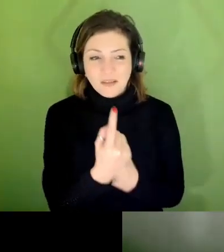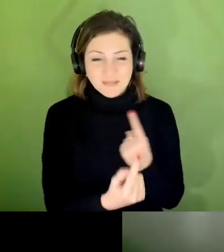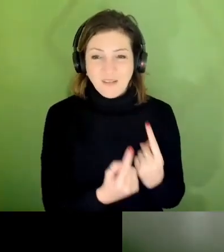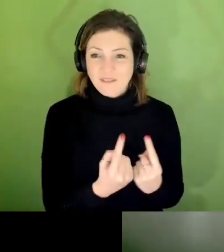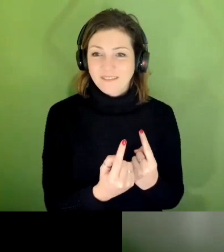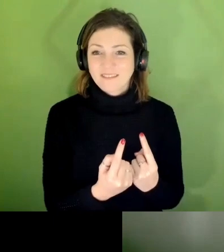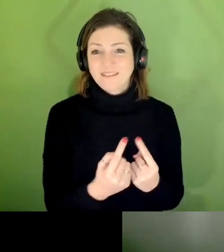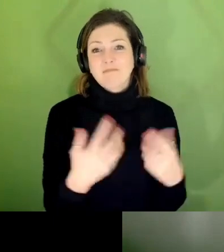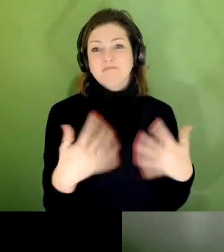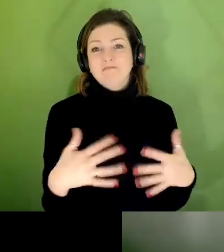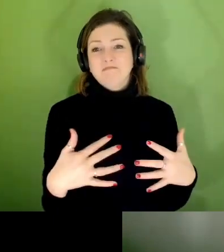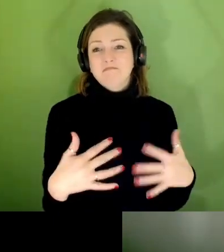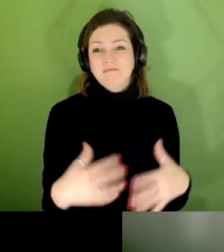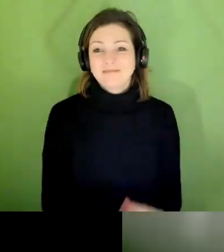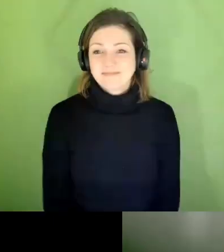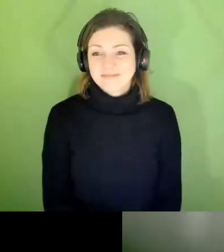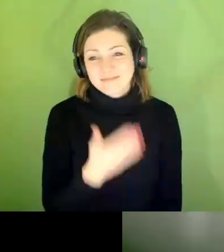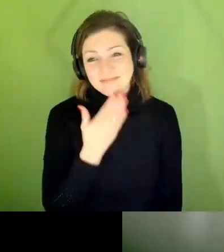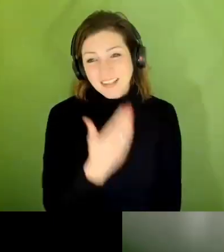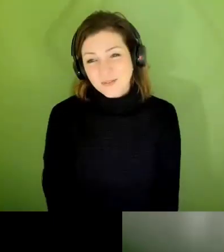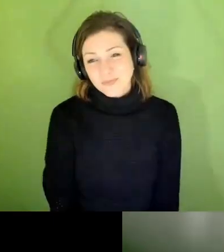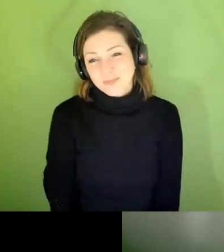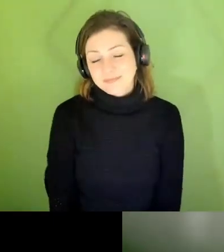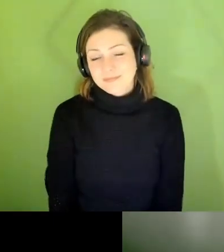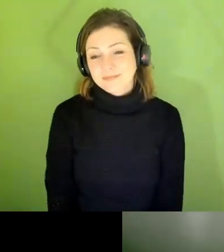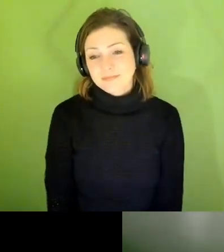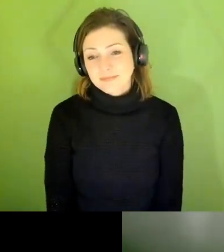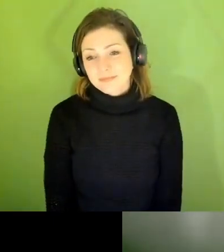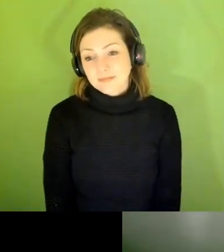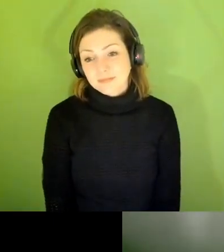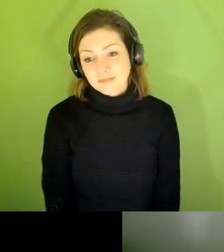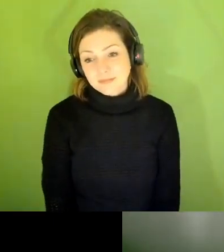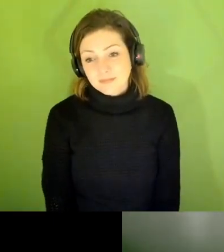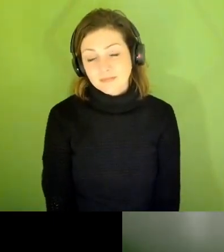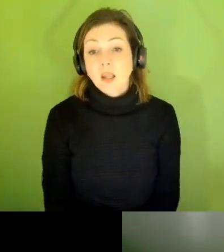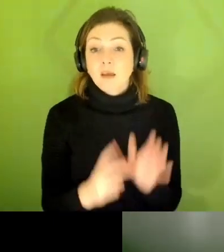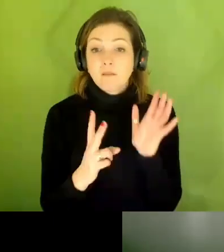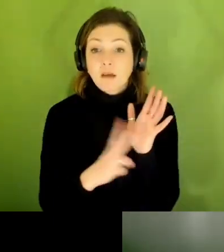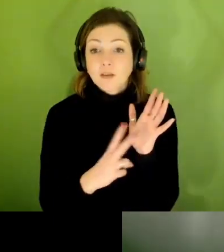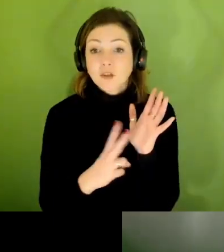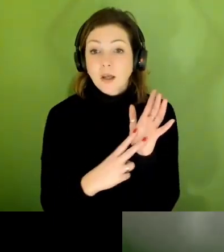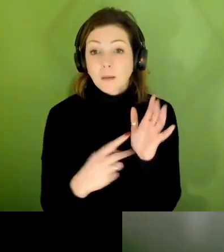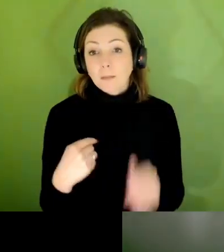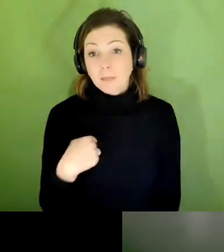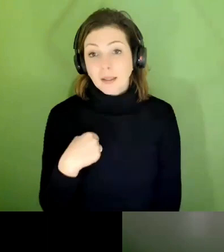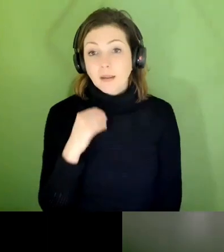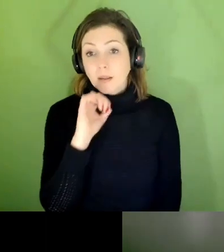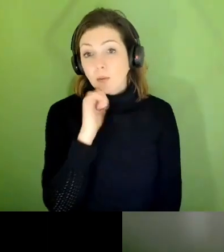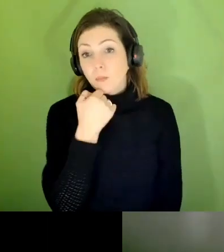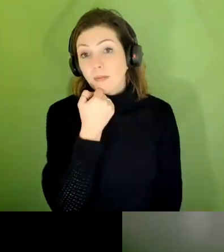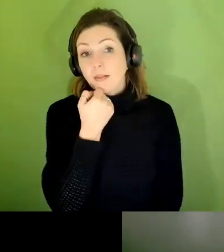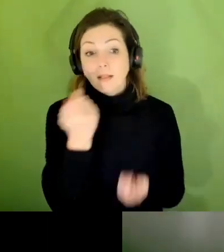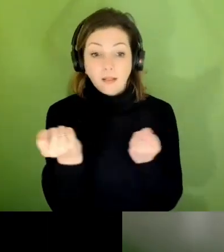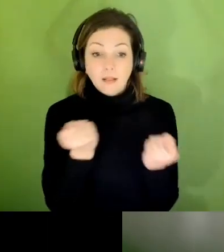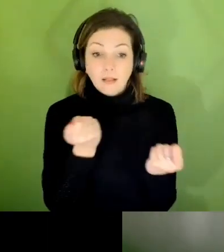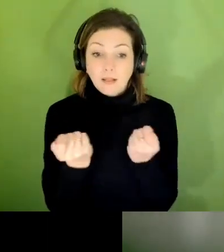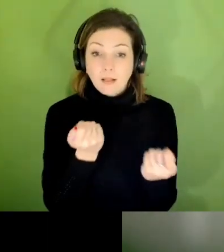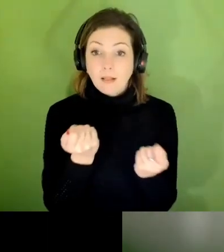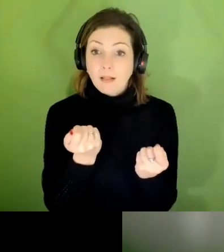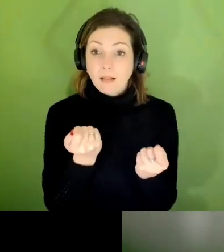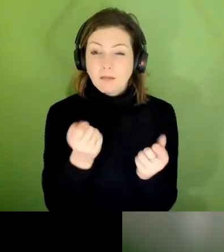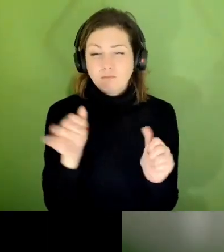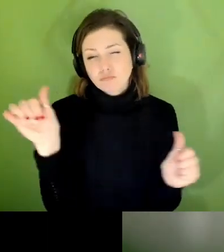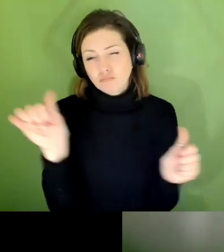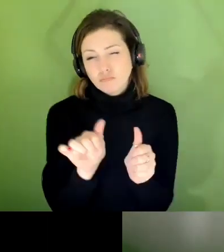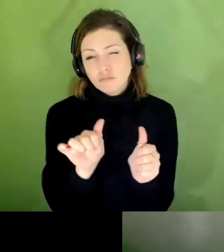Absolutely glorious. Thank you. Varsha and I are now going to have a short